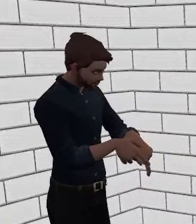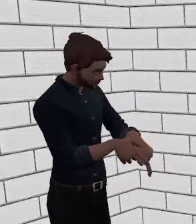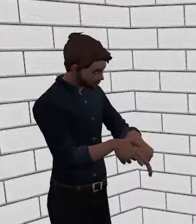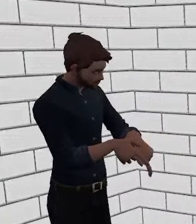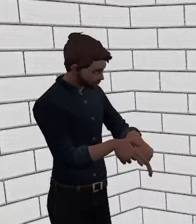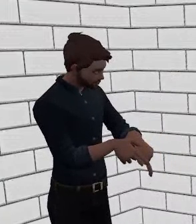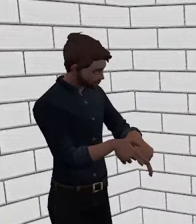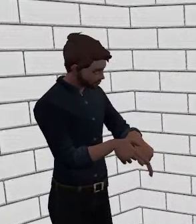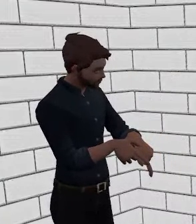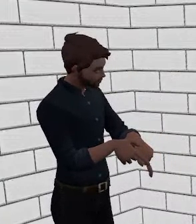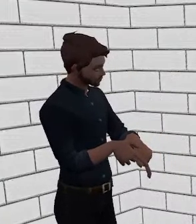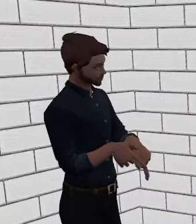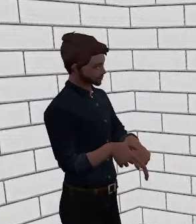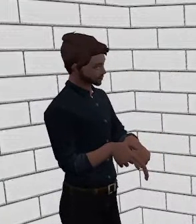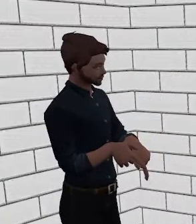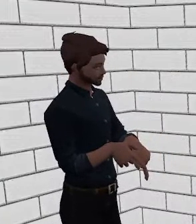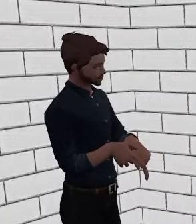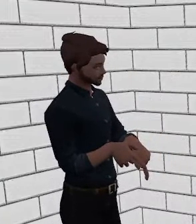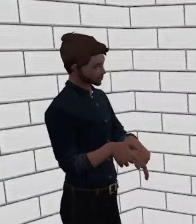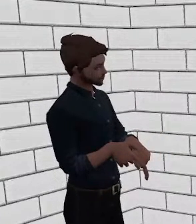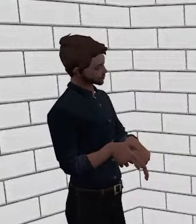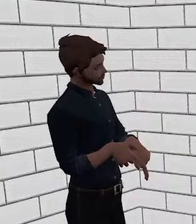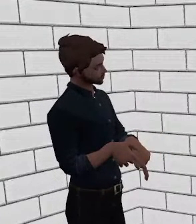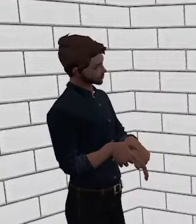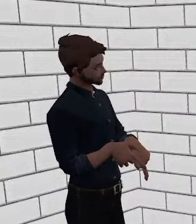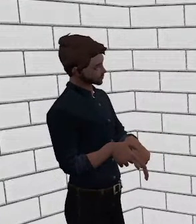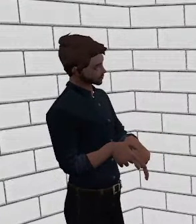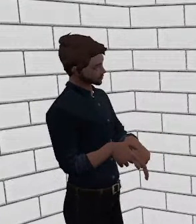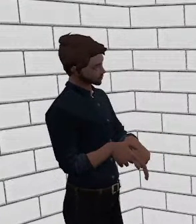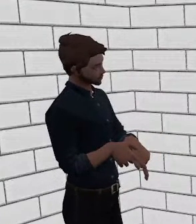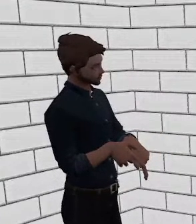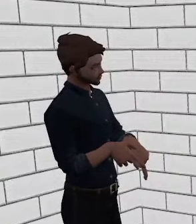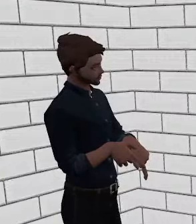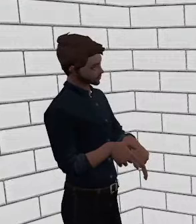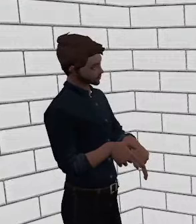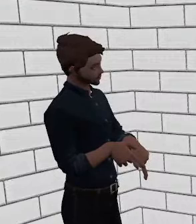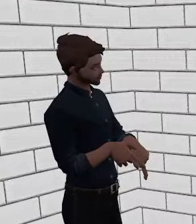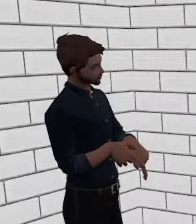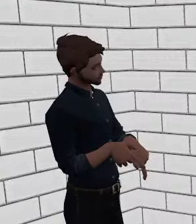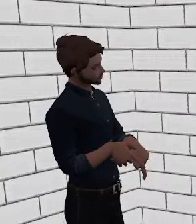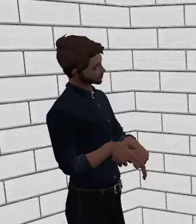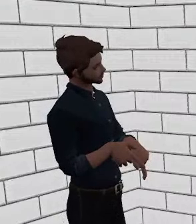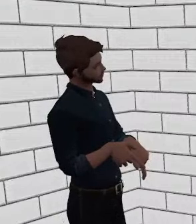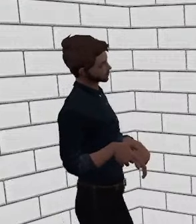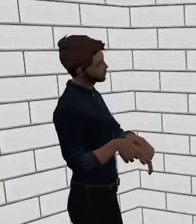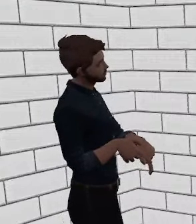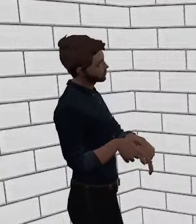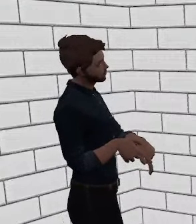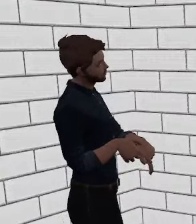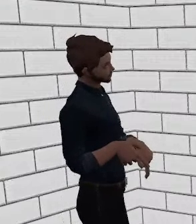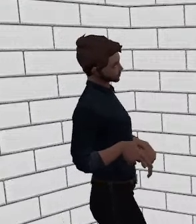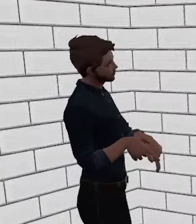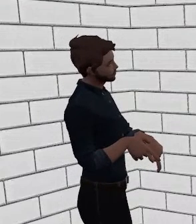It's either 2 classes for ASL in a week, or 1 class a week for French Sign. Don't mind me just teleporting.